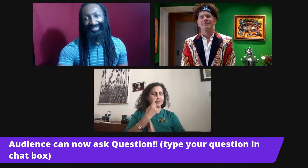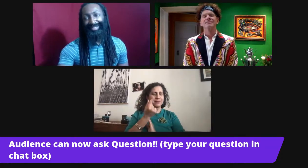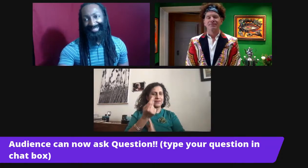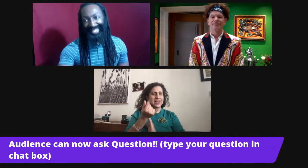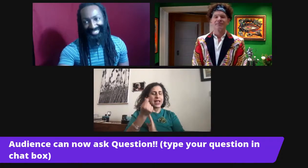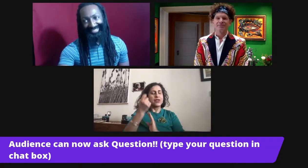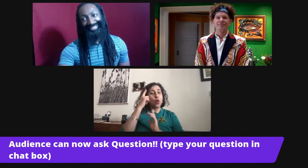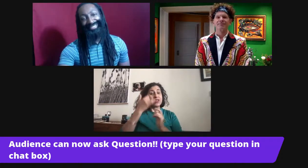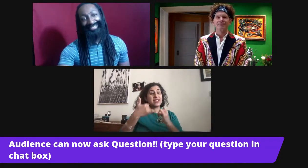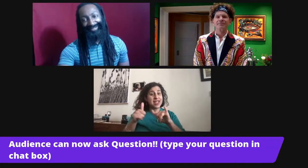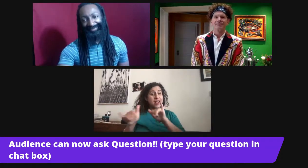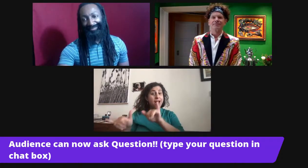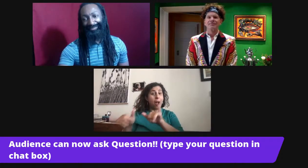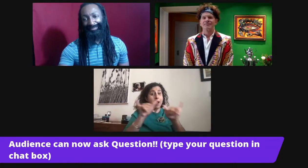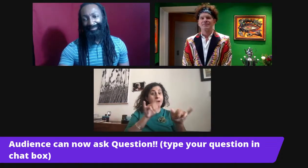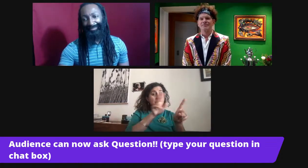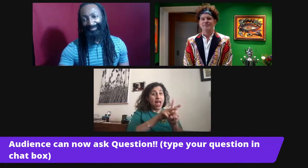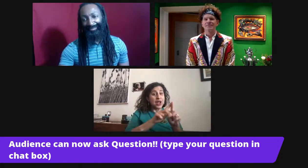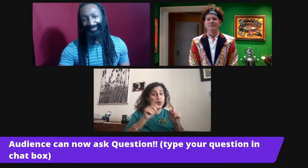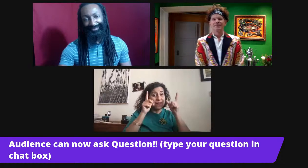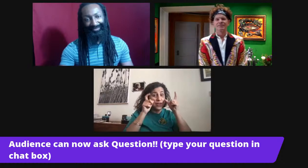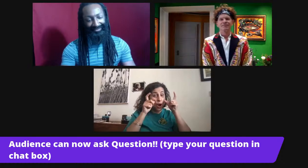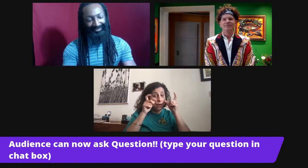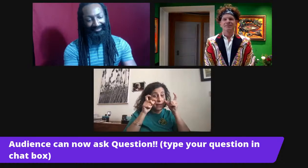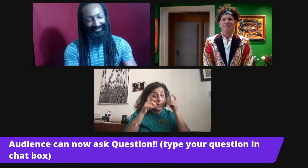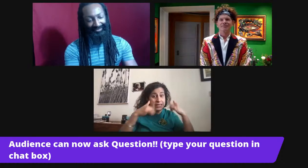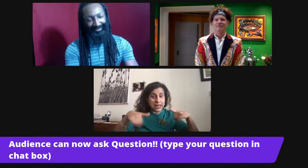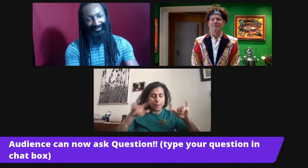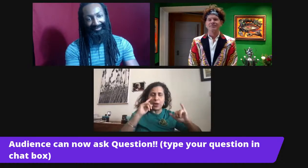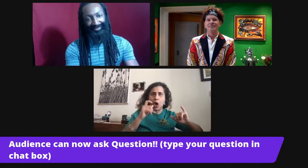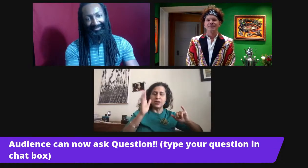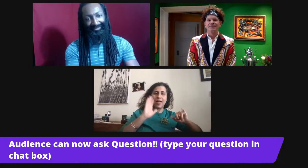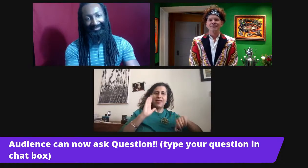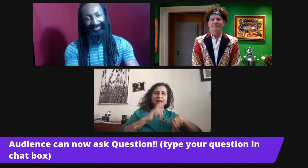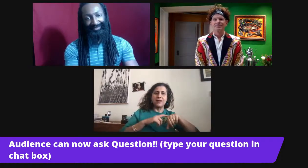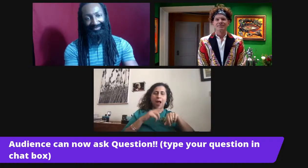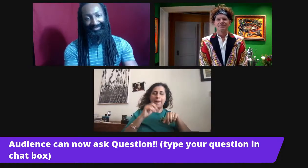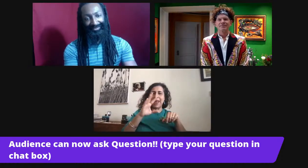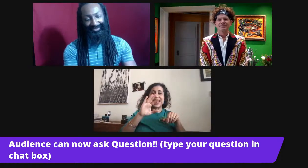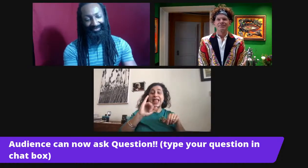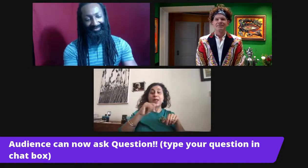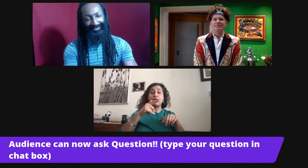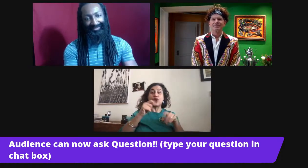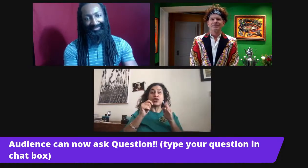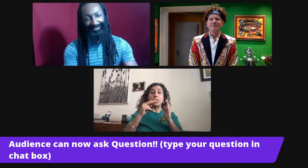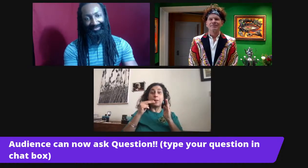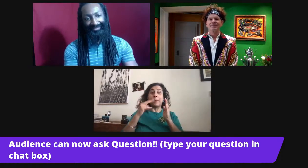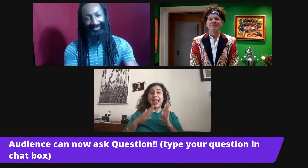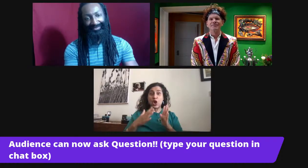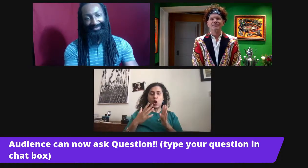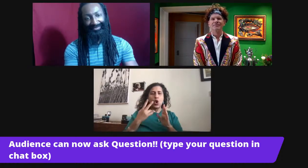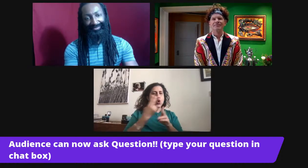You know, that light, showing that light in the moment. And so that really